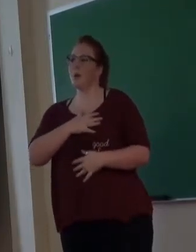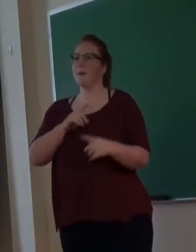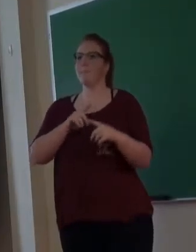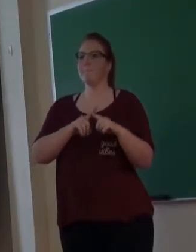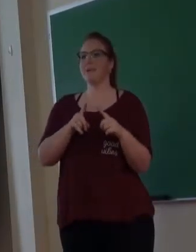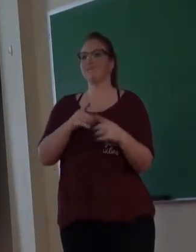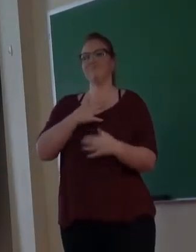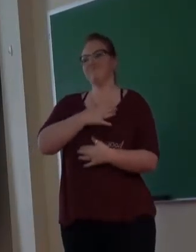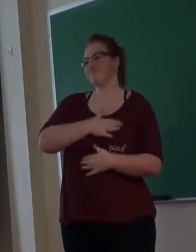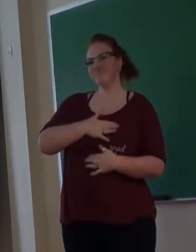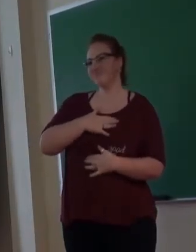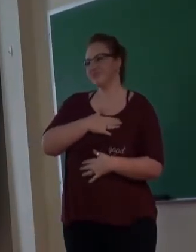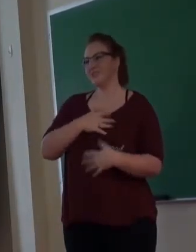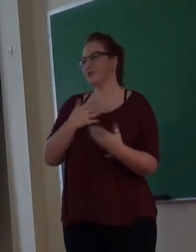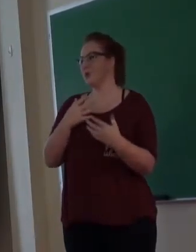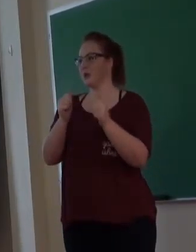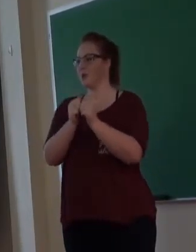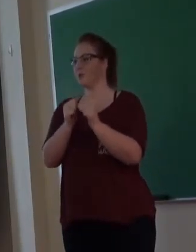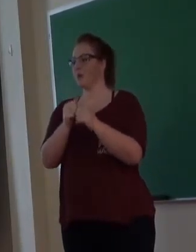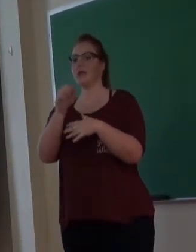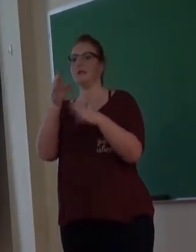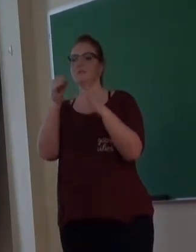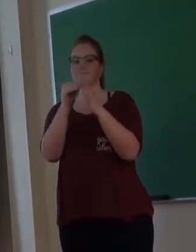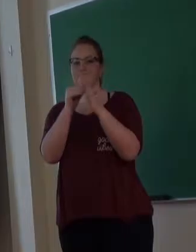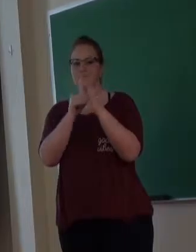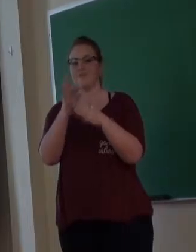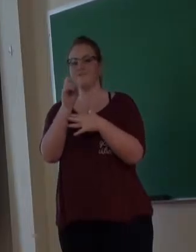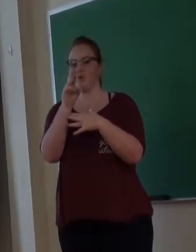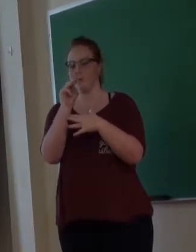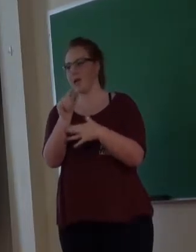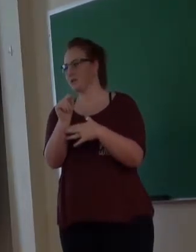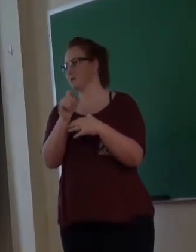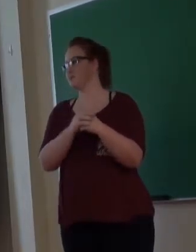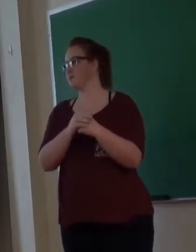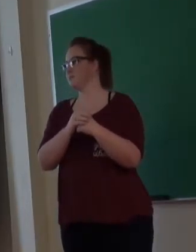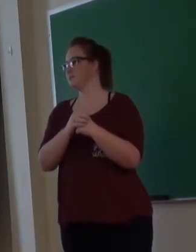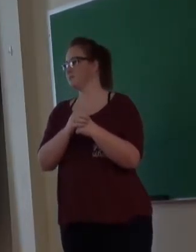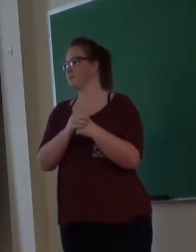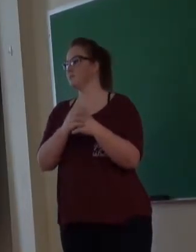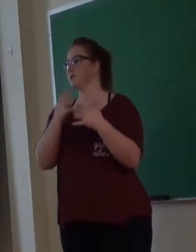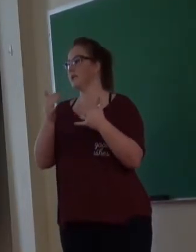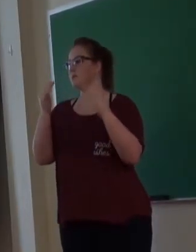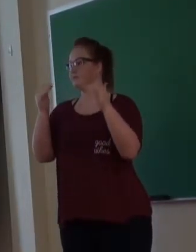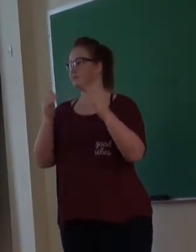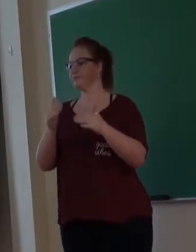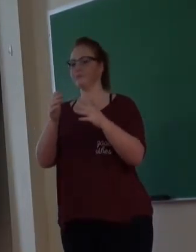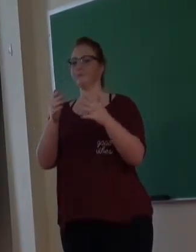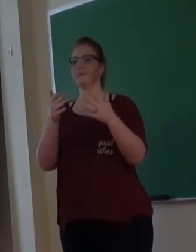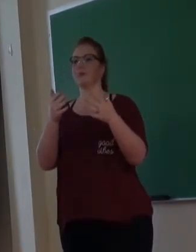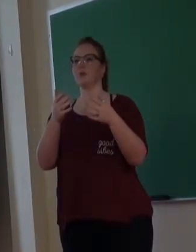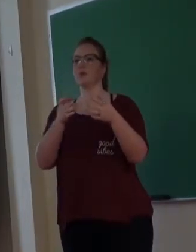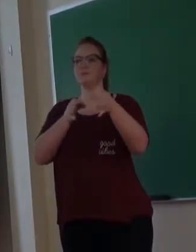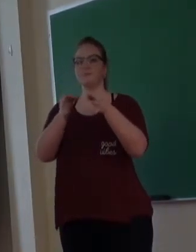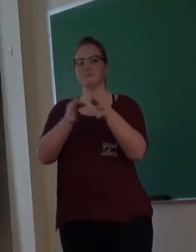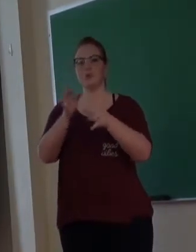a little bit later. We're going to talk about the strongest way to describe your experience. A lot of times when students come in and I'll say, well, okay, this is